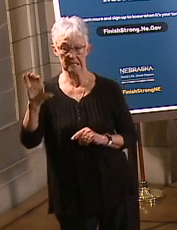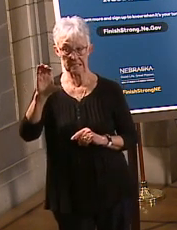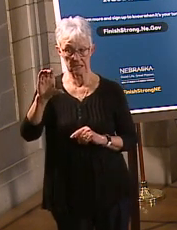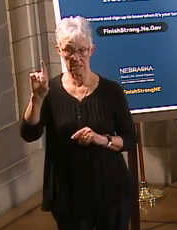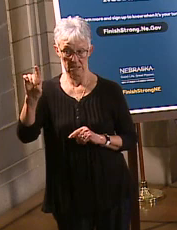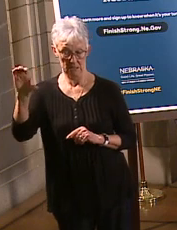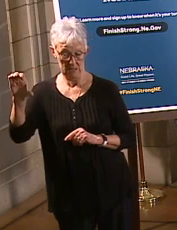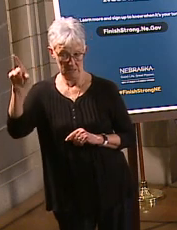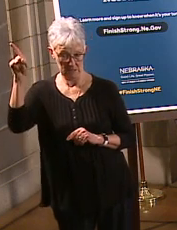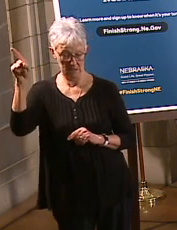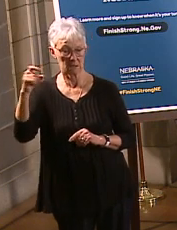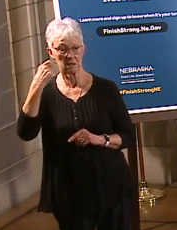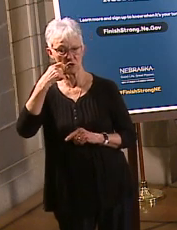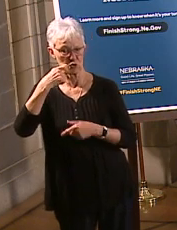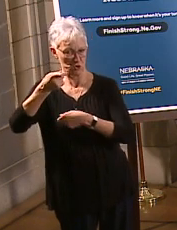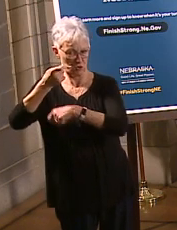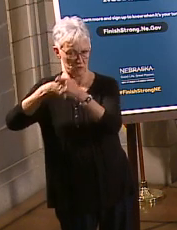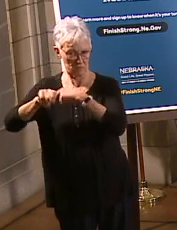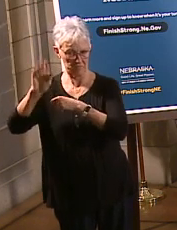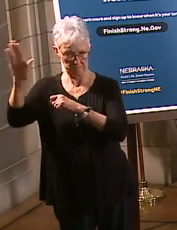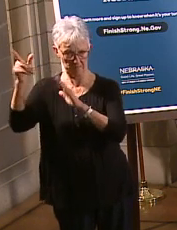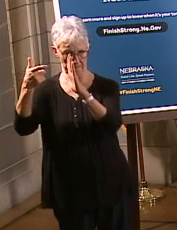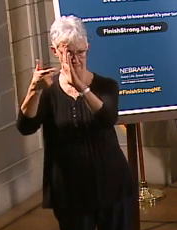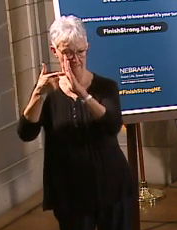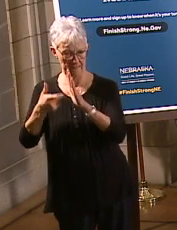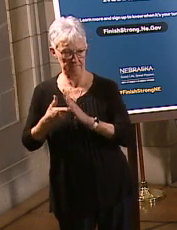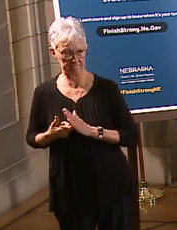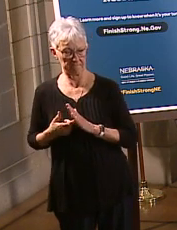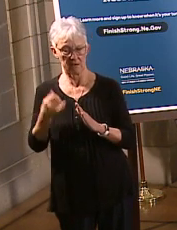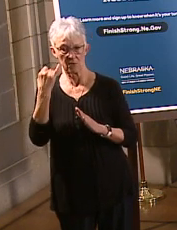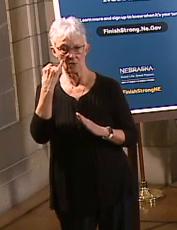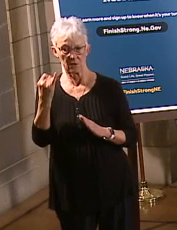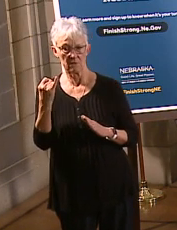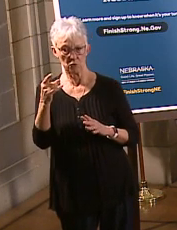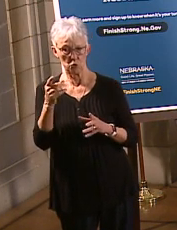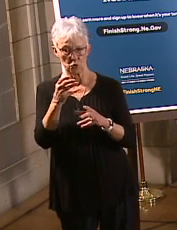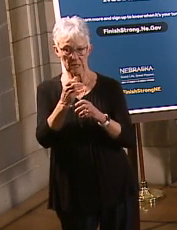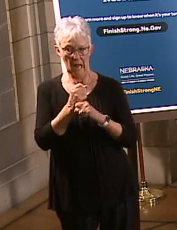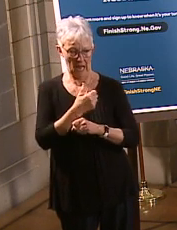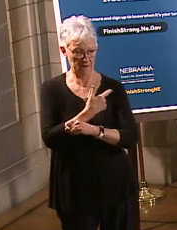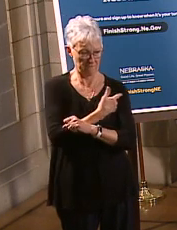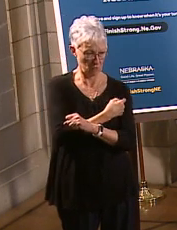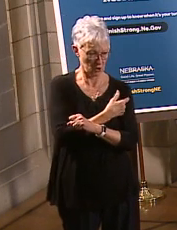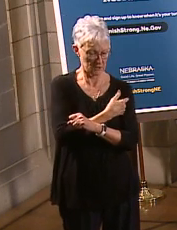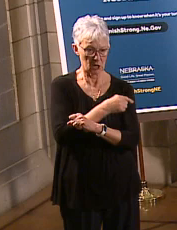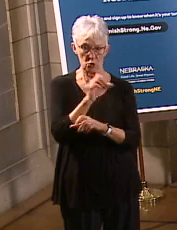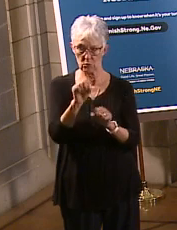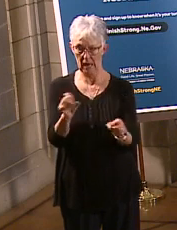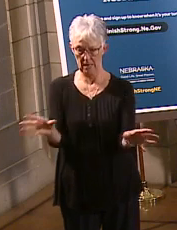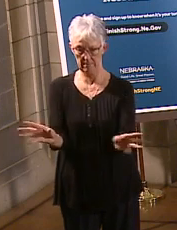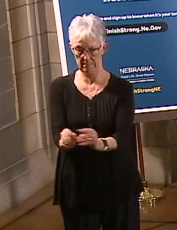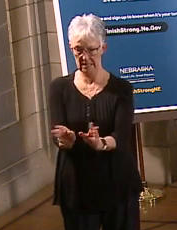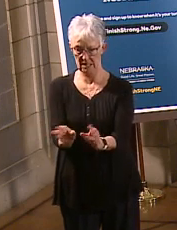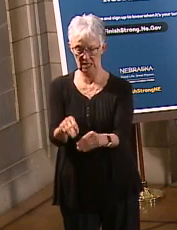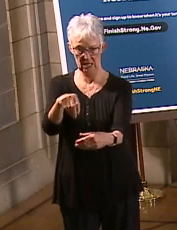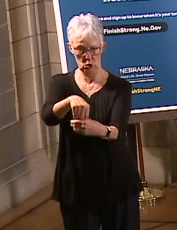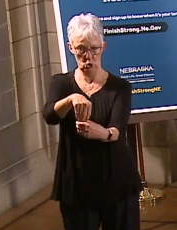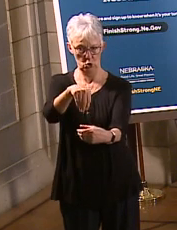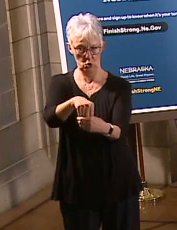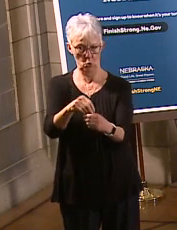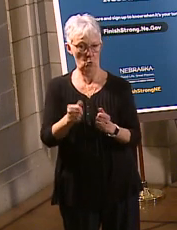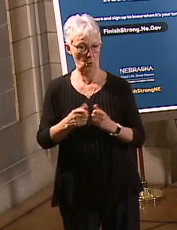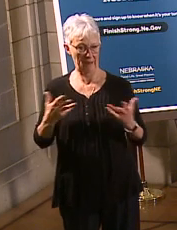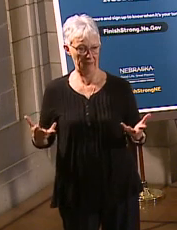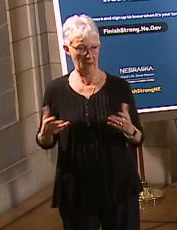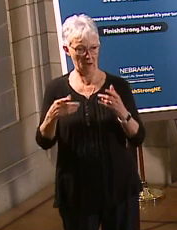their guidelines with regard to if you've received a vaccine, you can meet indoors without wearing a mask,